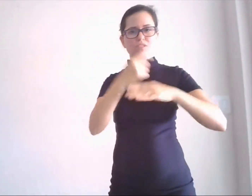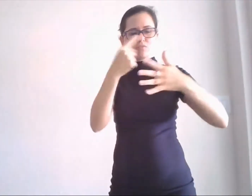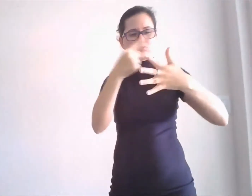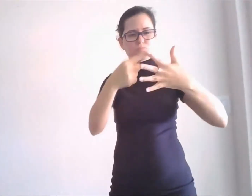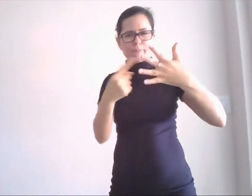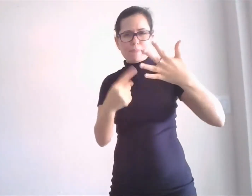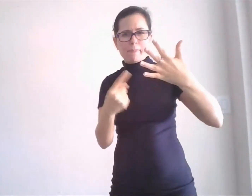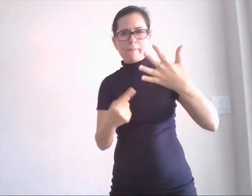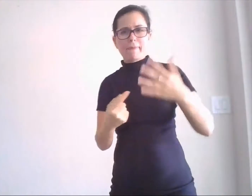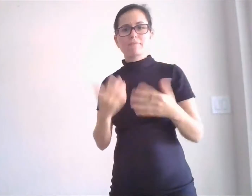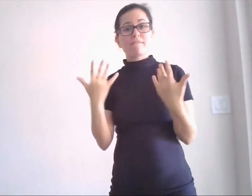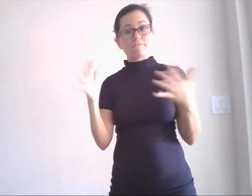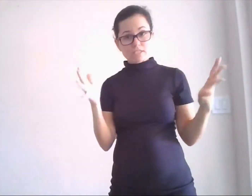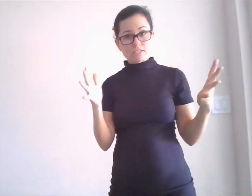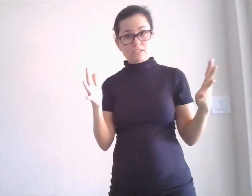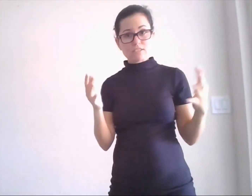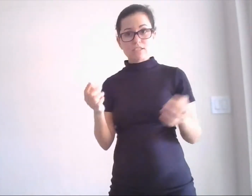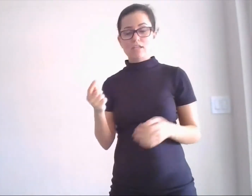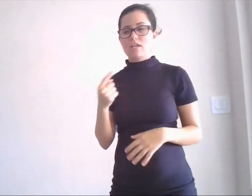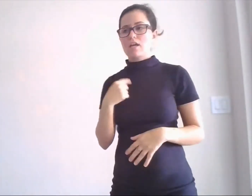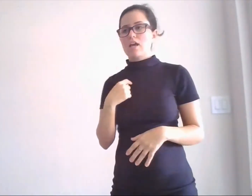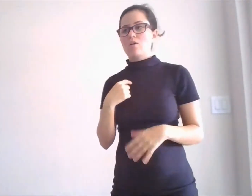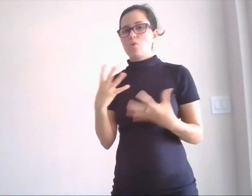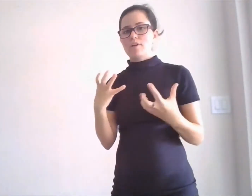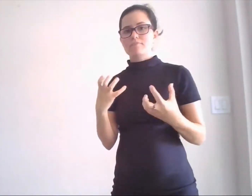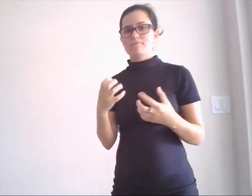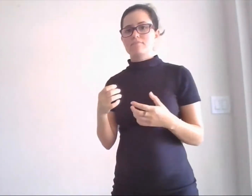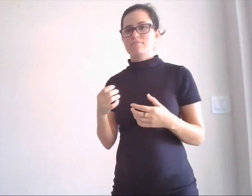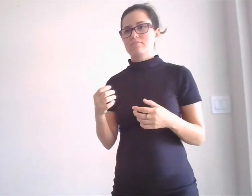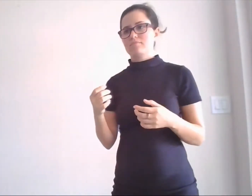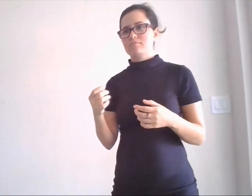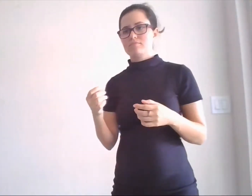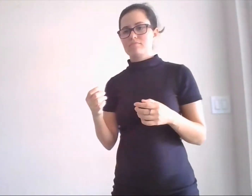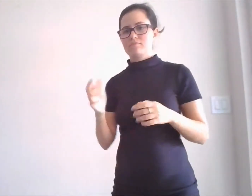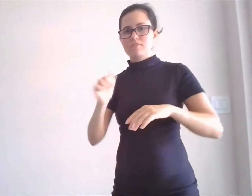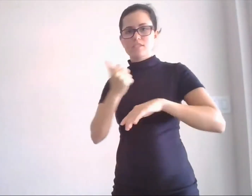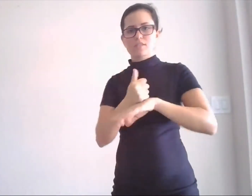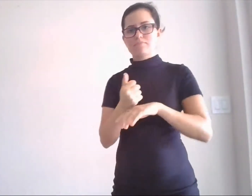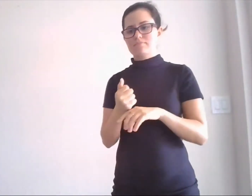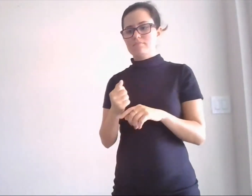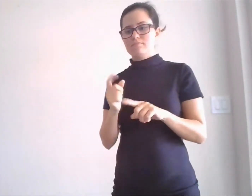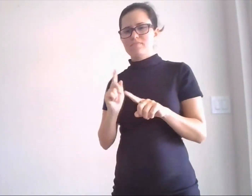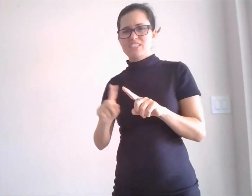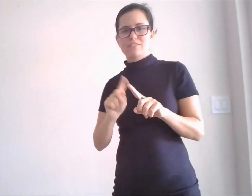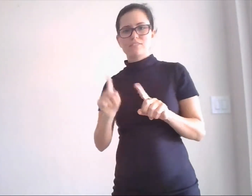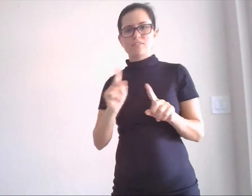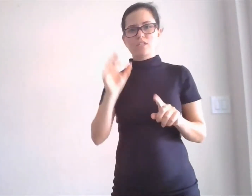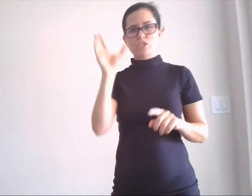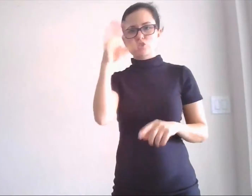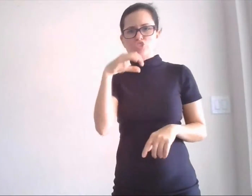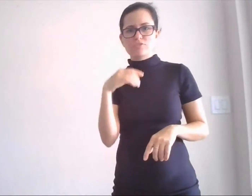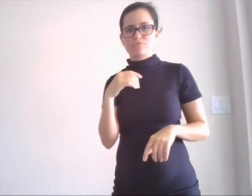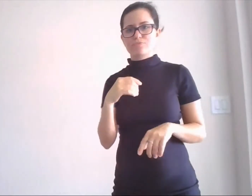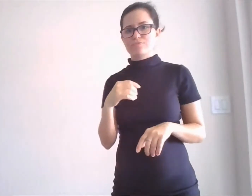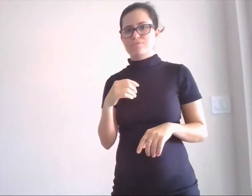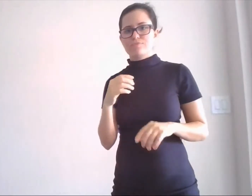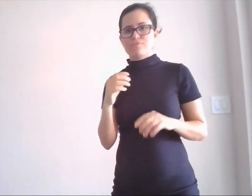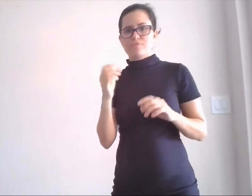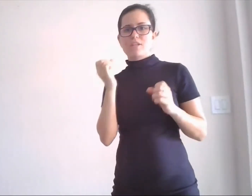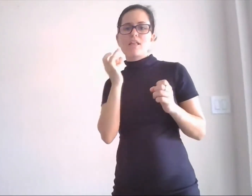never having to touch anything, and can control all this. Just this weekend, I saw the last bulb, and I